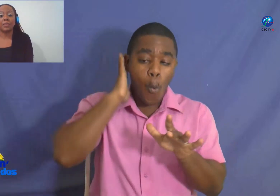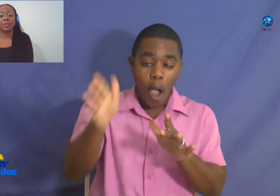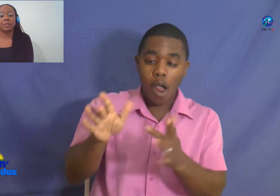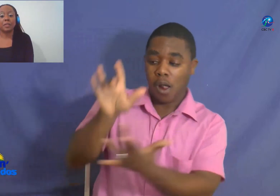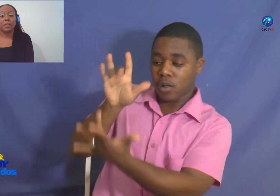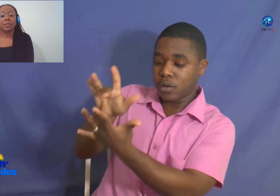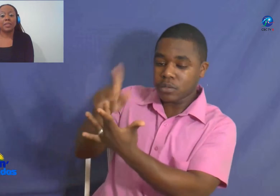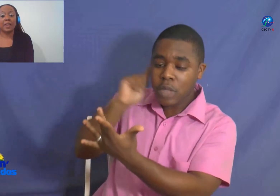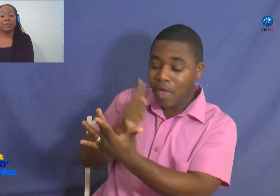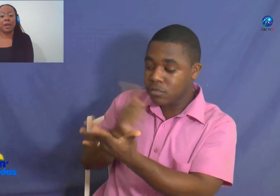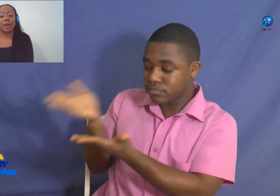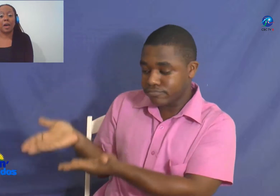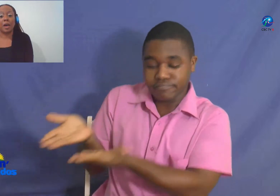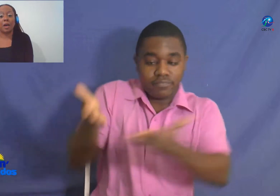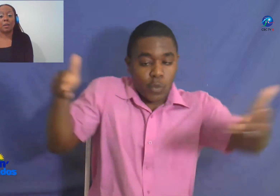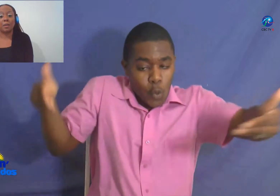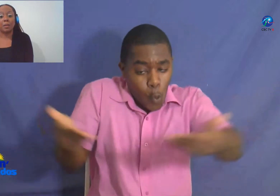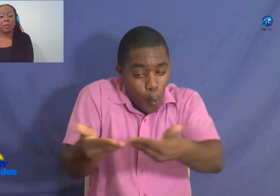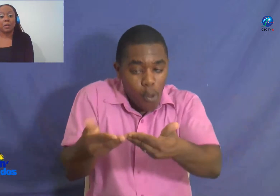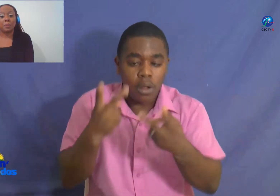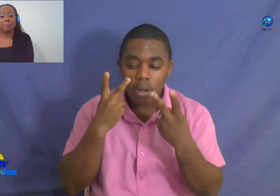there's some other deaf